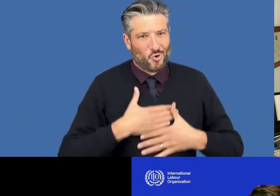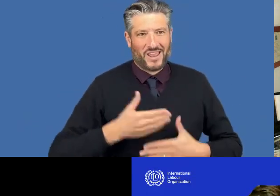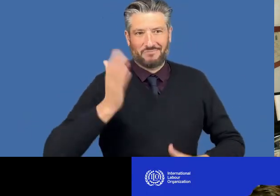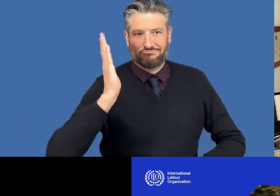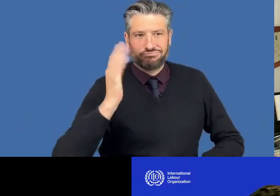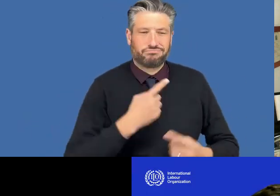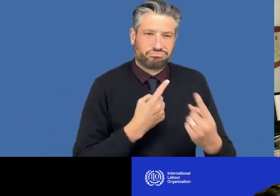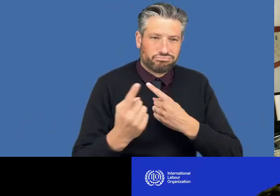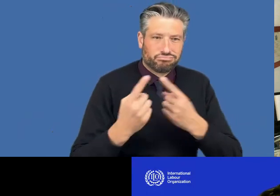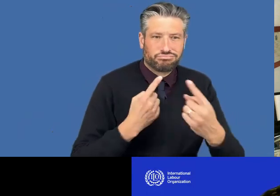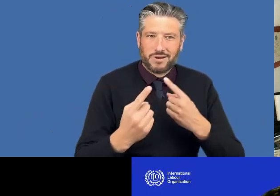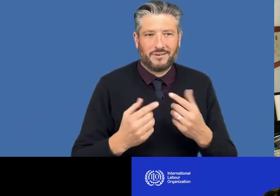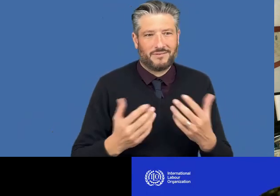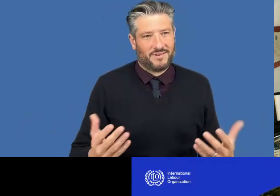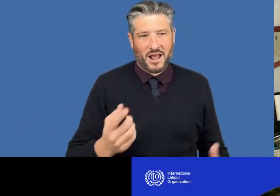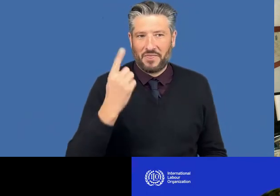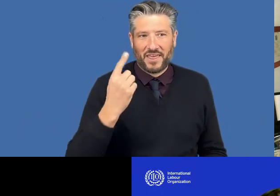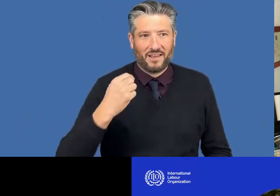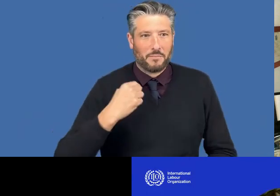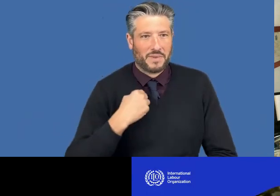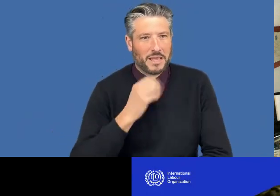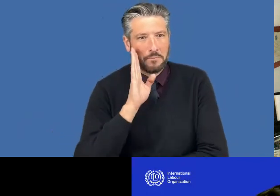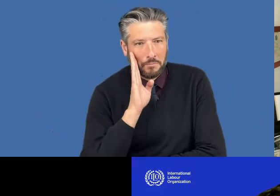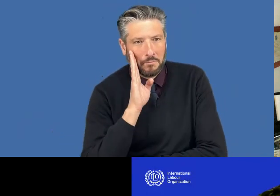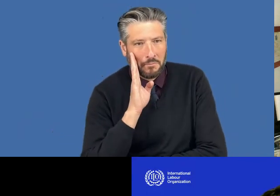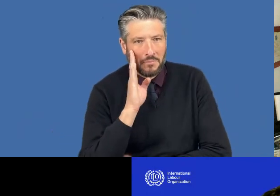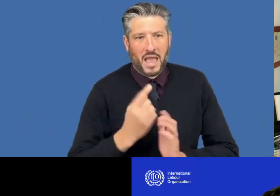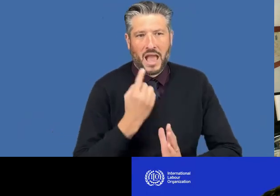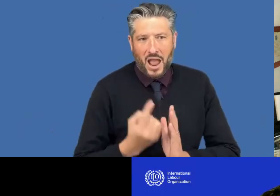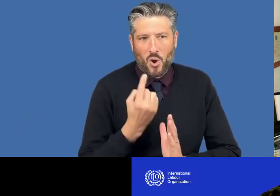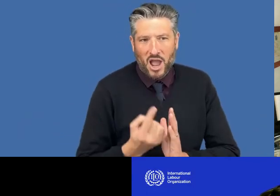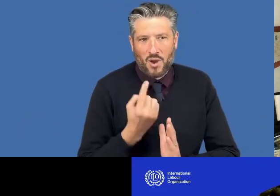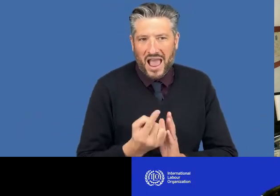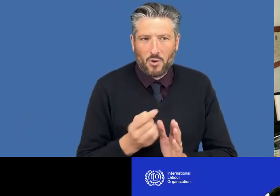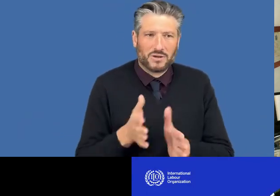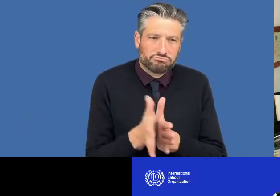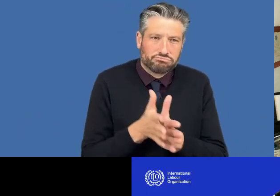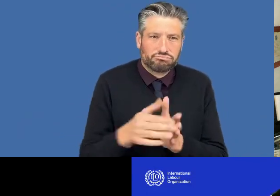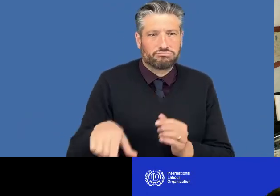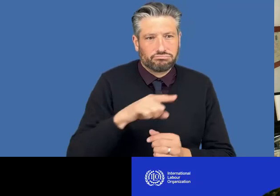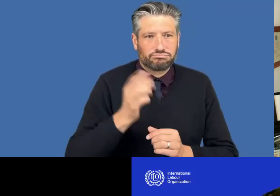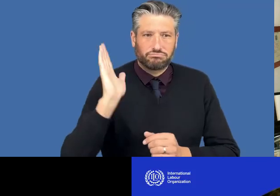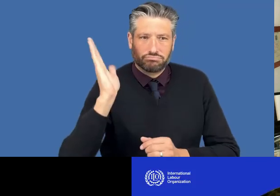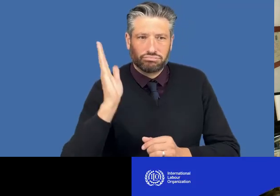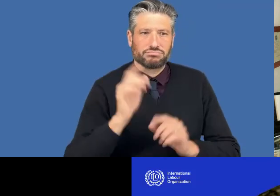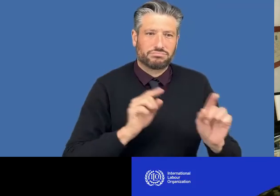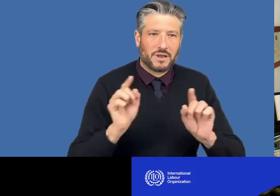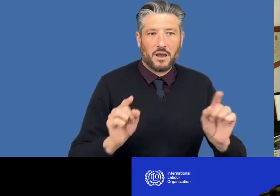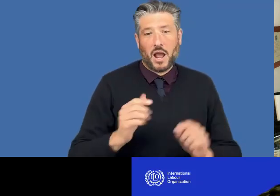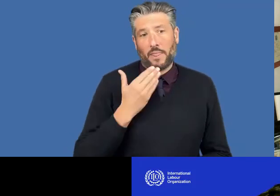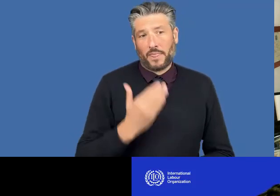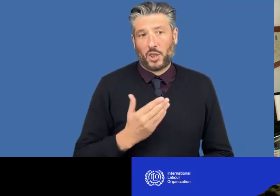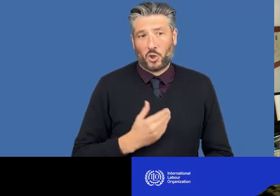for hours and hours and days. So thanks so much to Neil, Jim, and Karine for making time today.